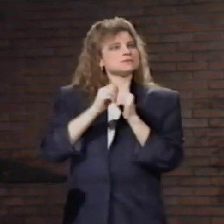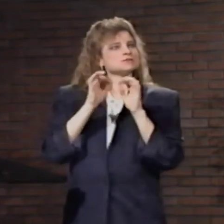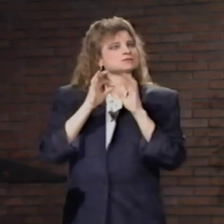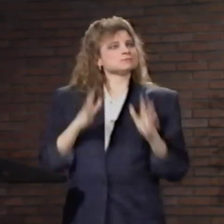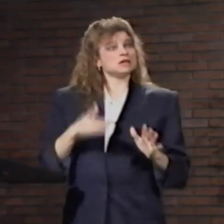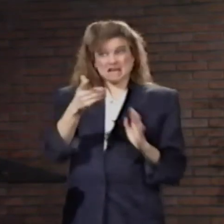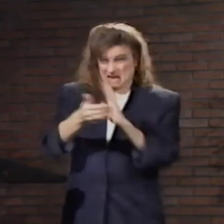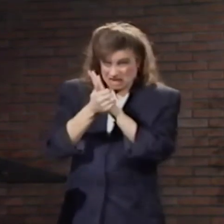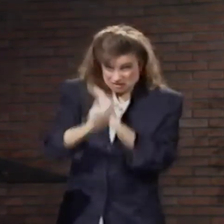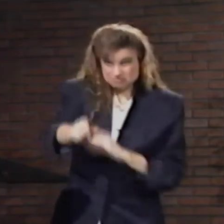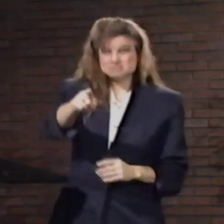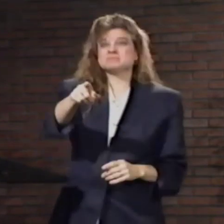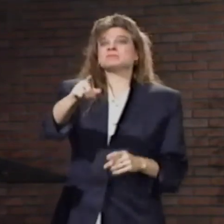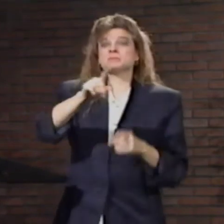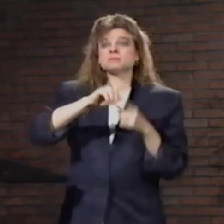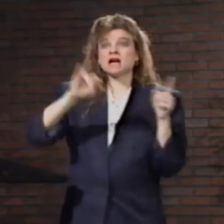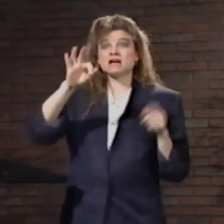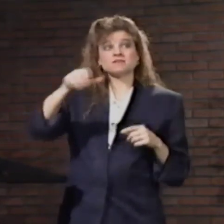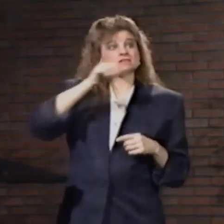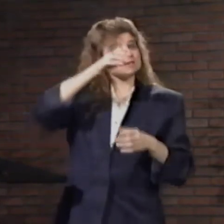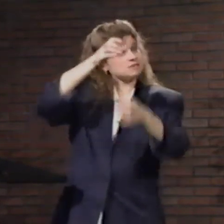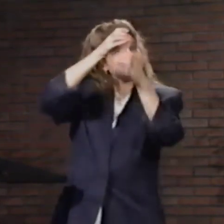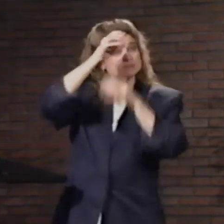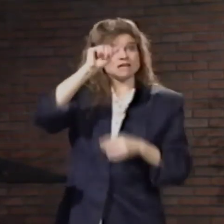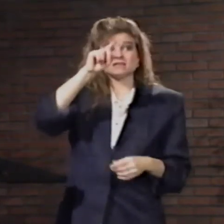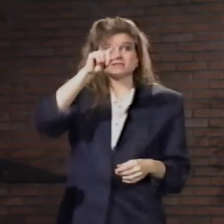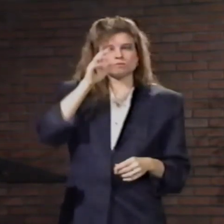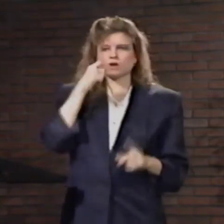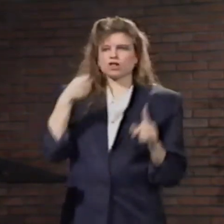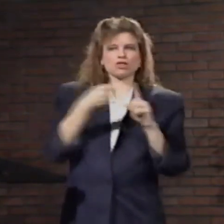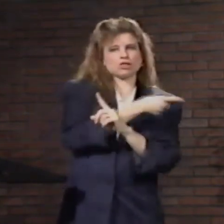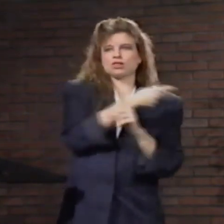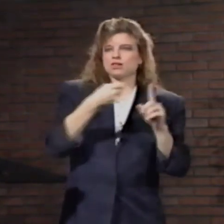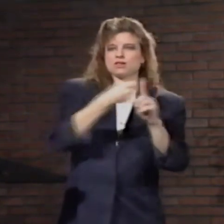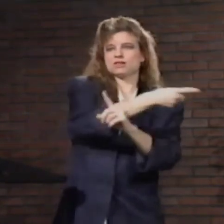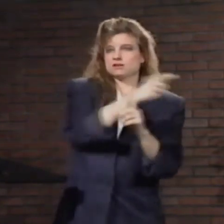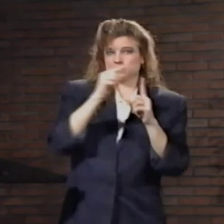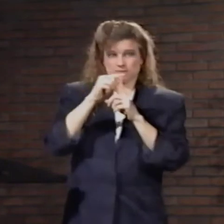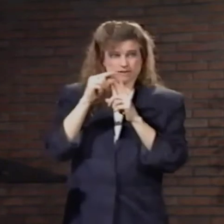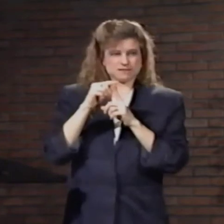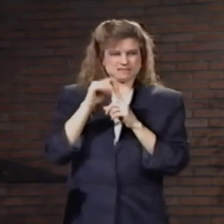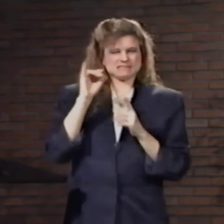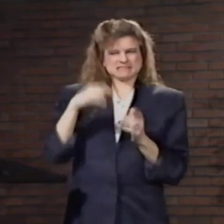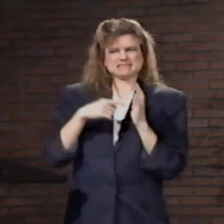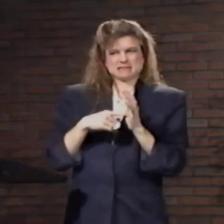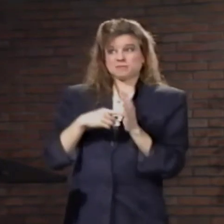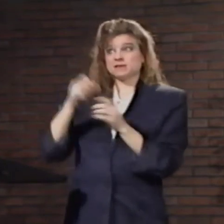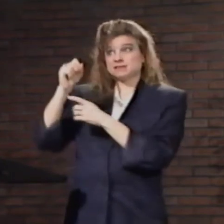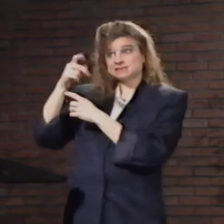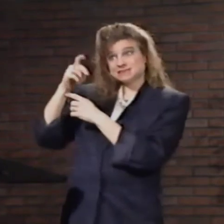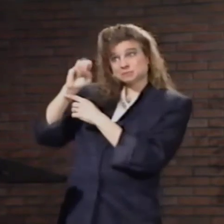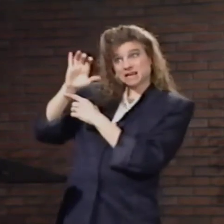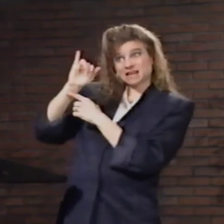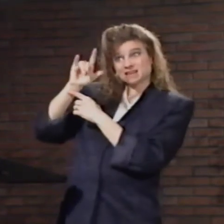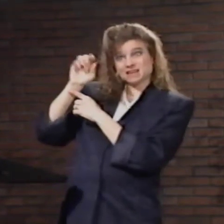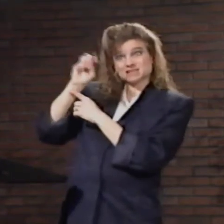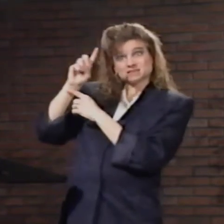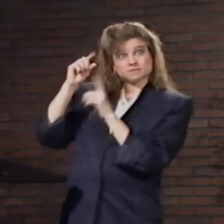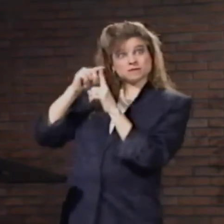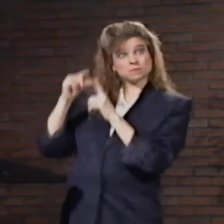So going back to the beginning of my talk, I told you about how if the interpreter is very fluent in their skills, but do not know